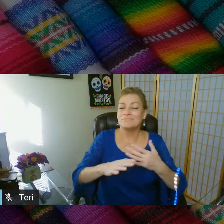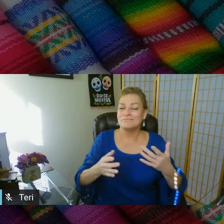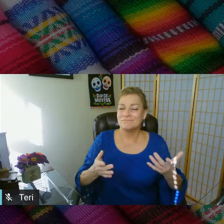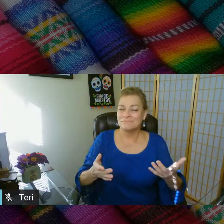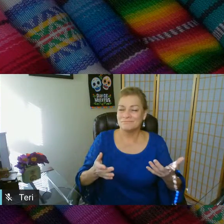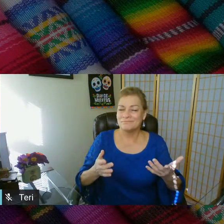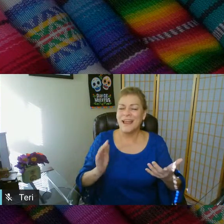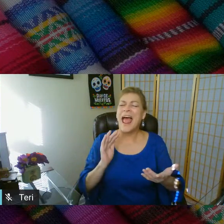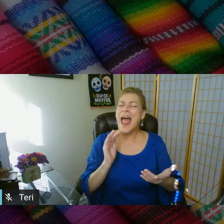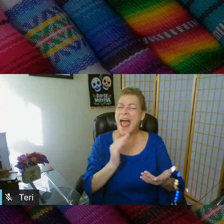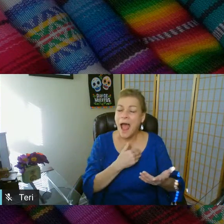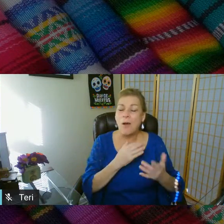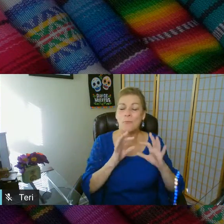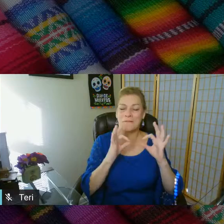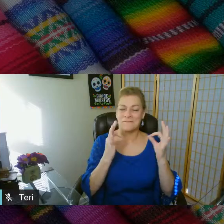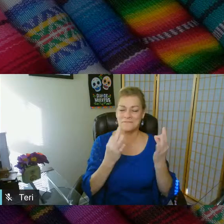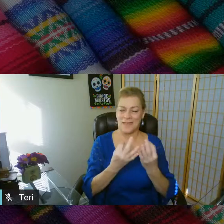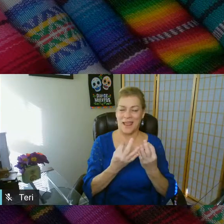So we give thanks